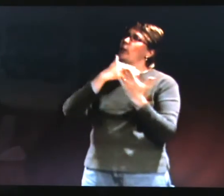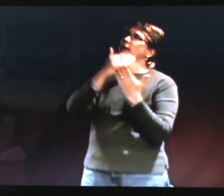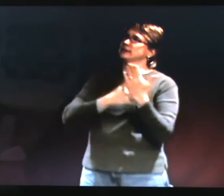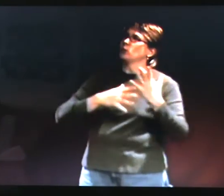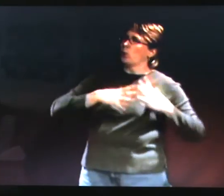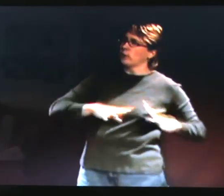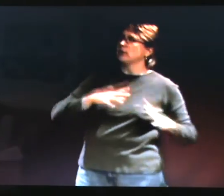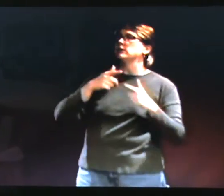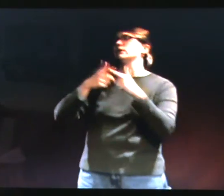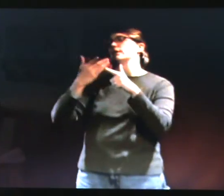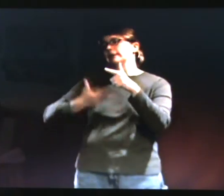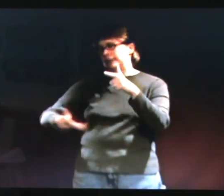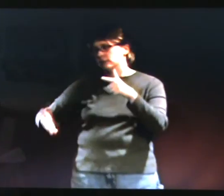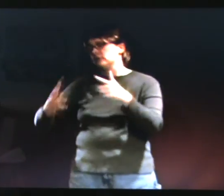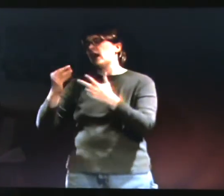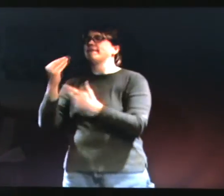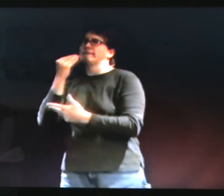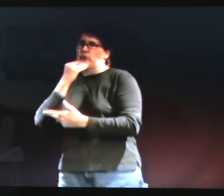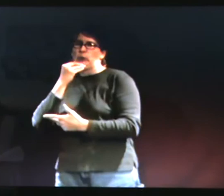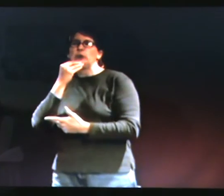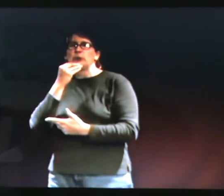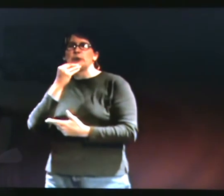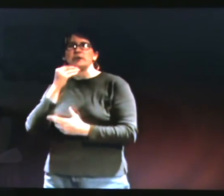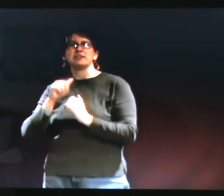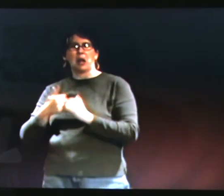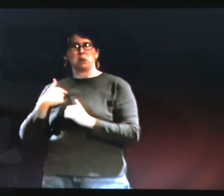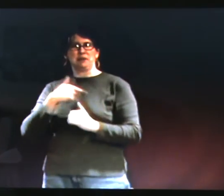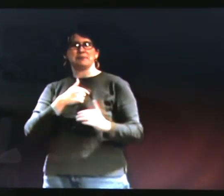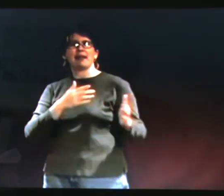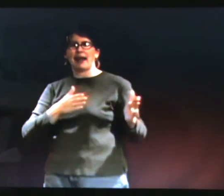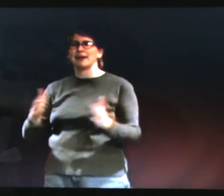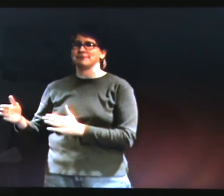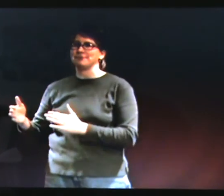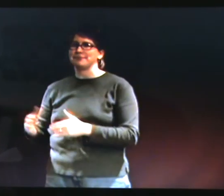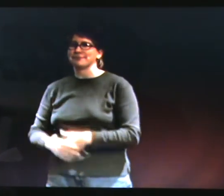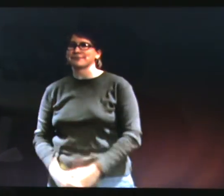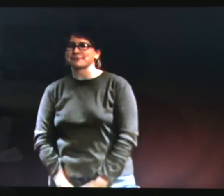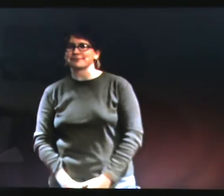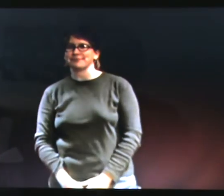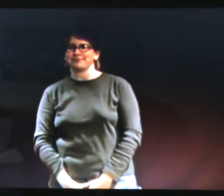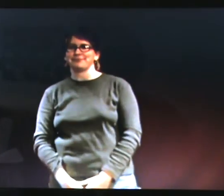We have a list of clothing and everything that we need in food, and that's how we plan.